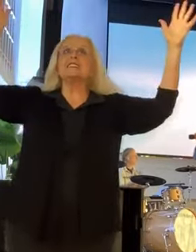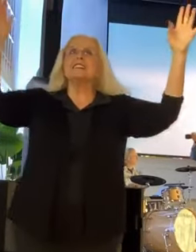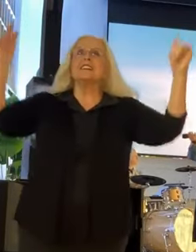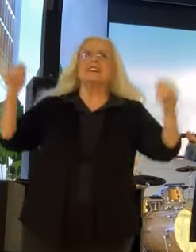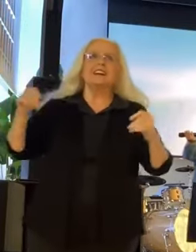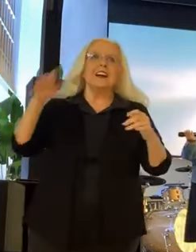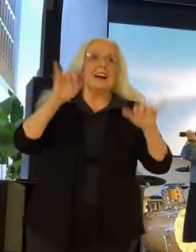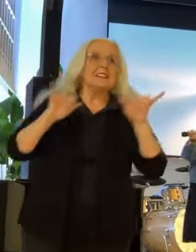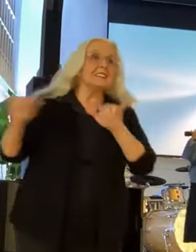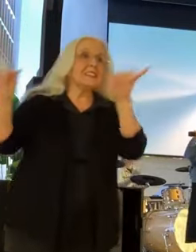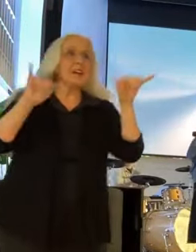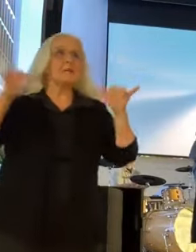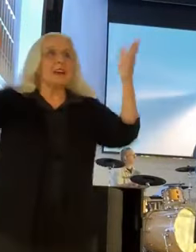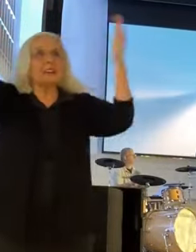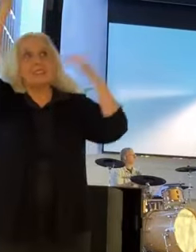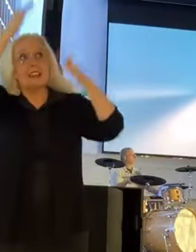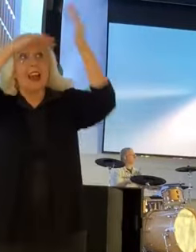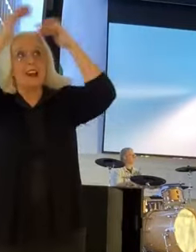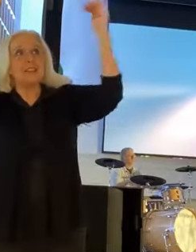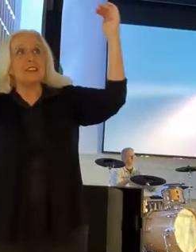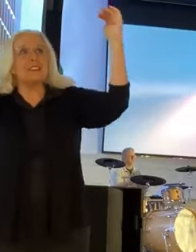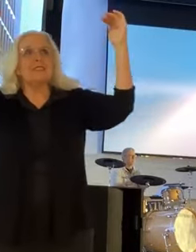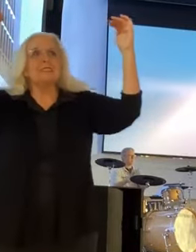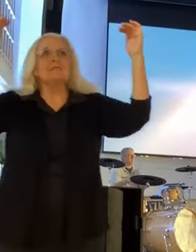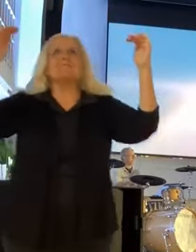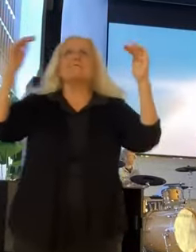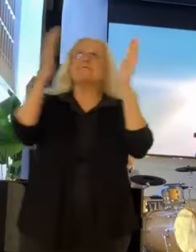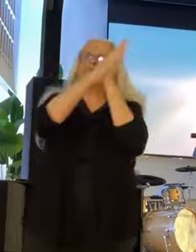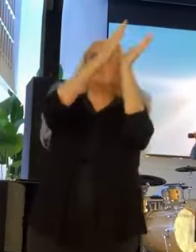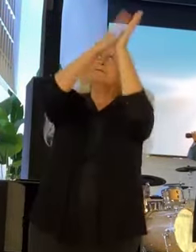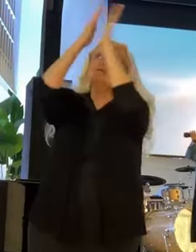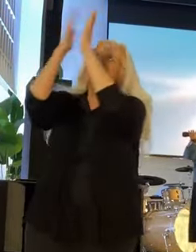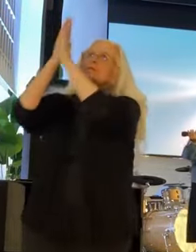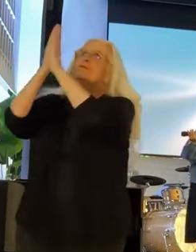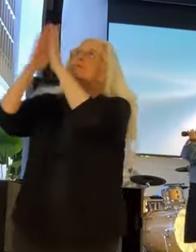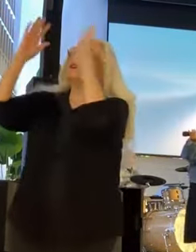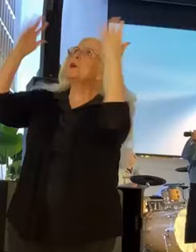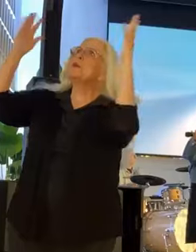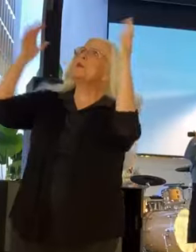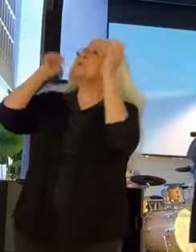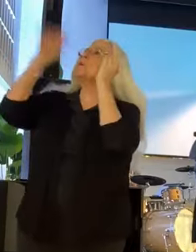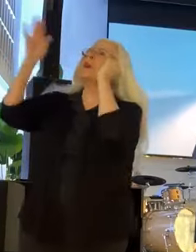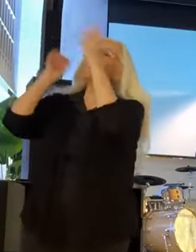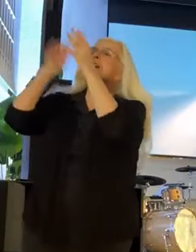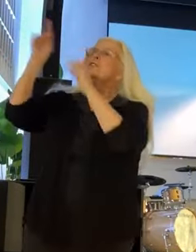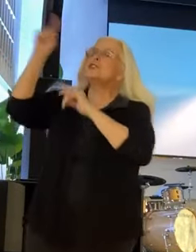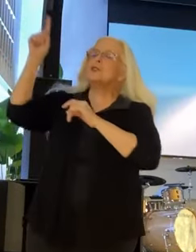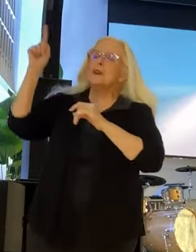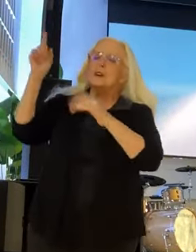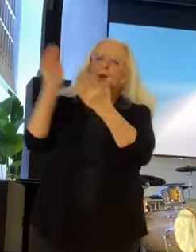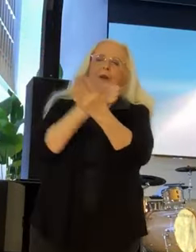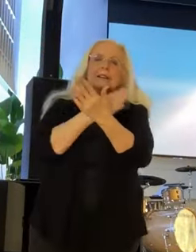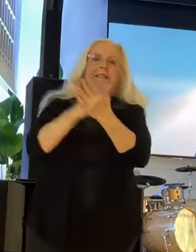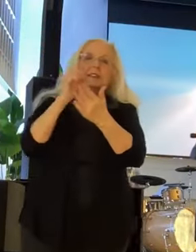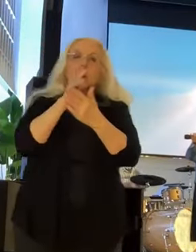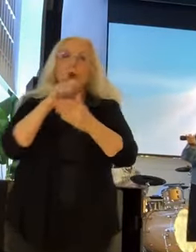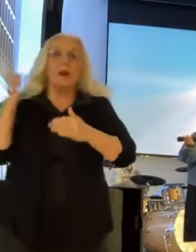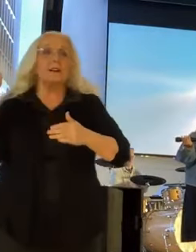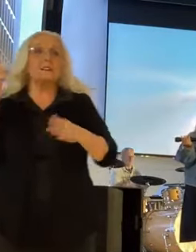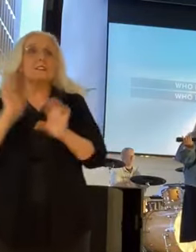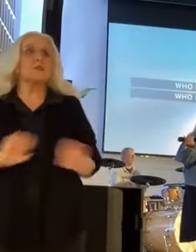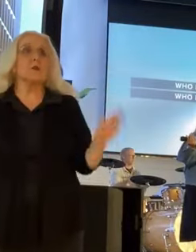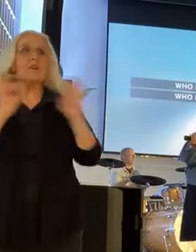today. Amen. So come on, begin to just lift up your voices to heaven today. Let me sing, who else